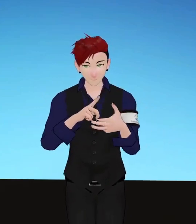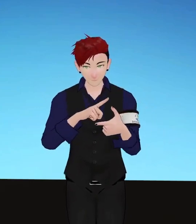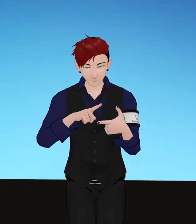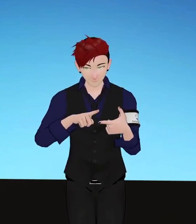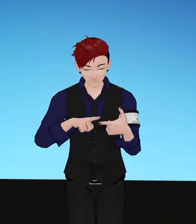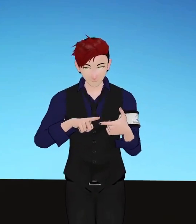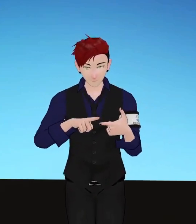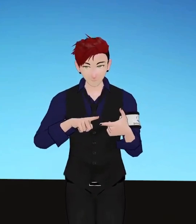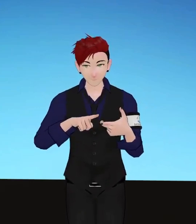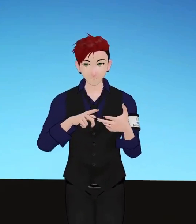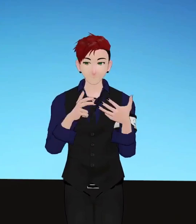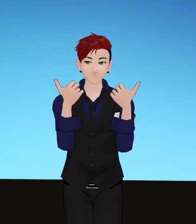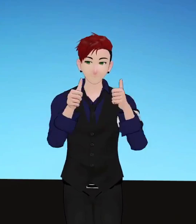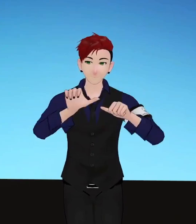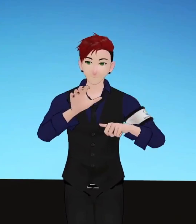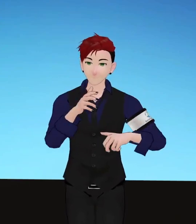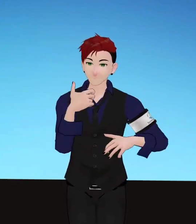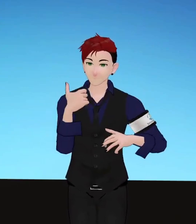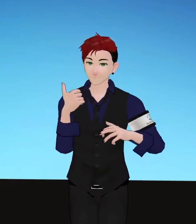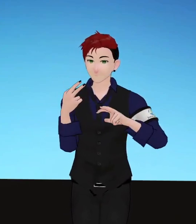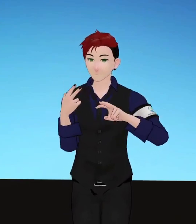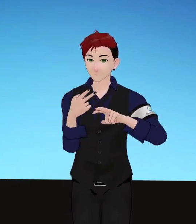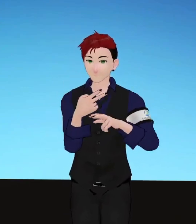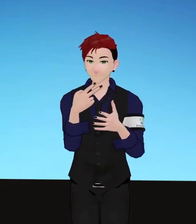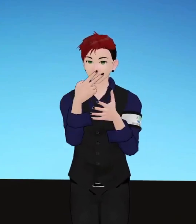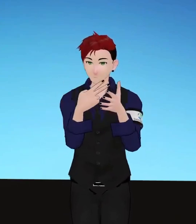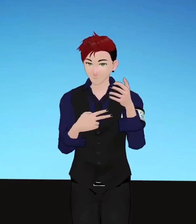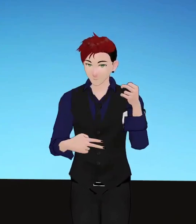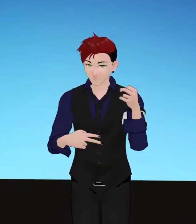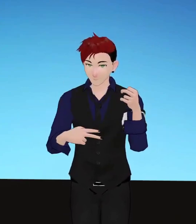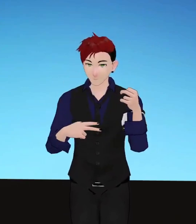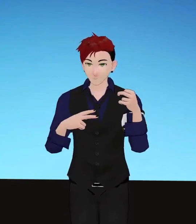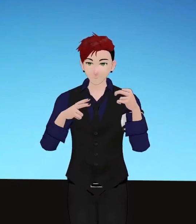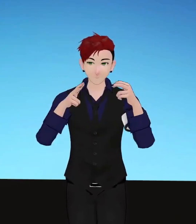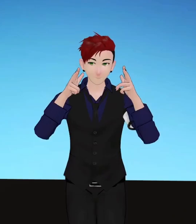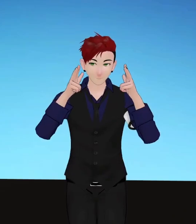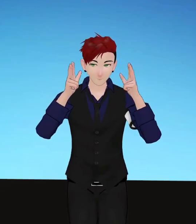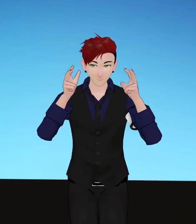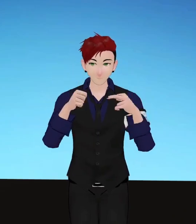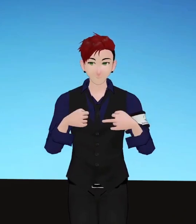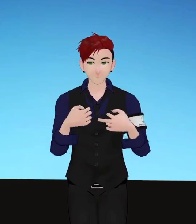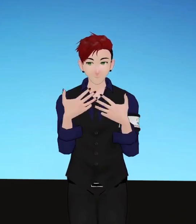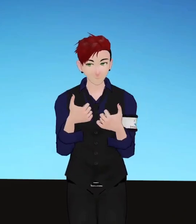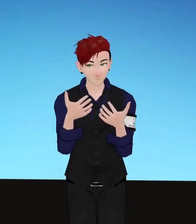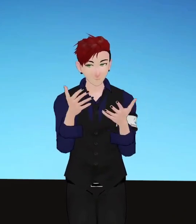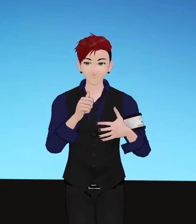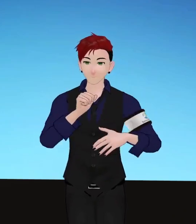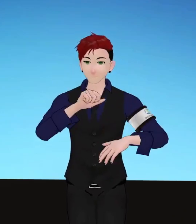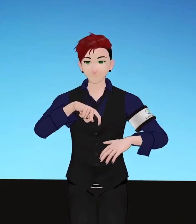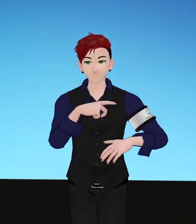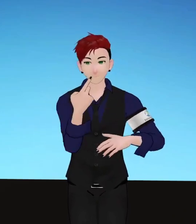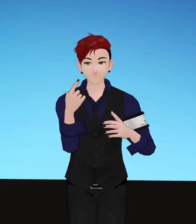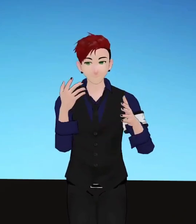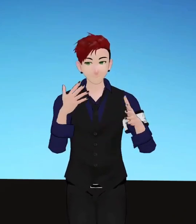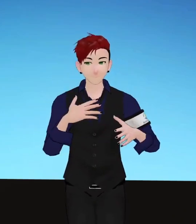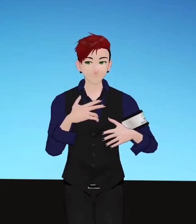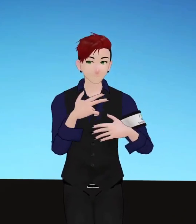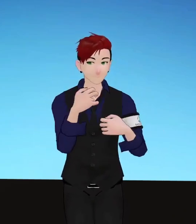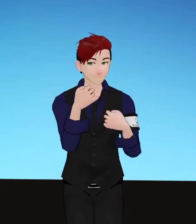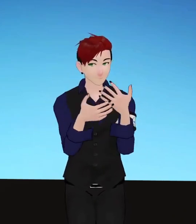try your best to use both as much as you can. Don't get caught up being the only person signing in one conversation, and then don't